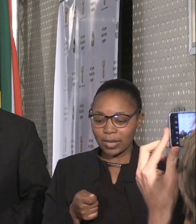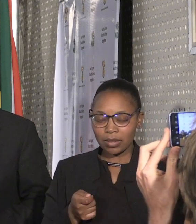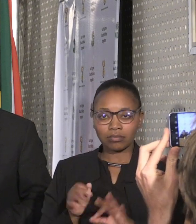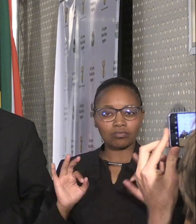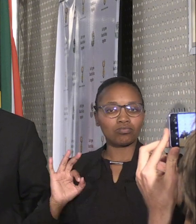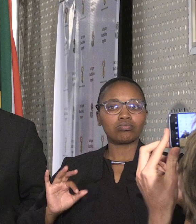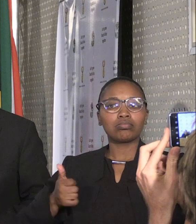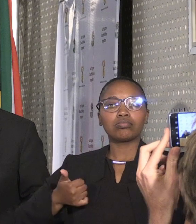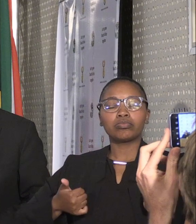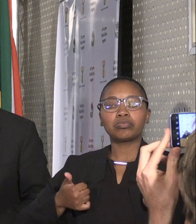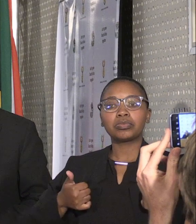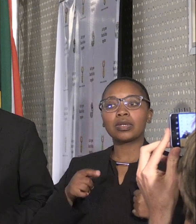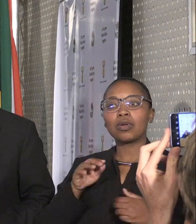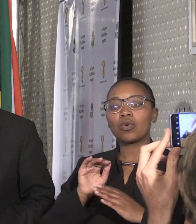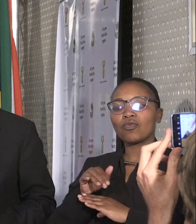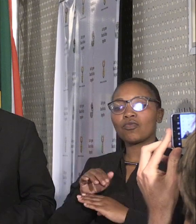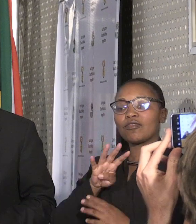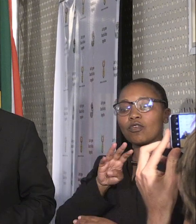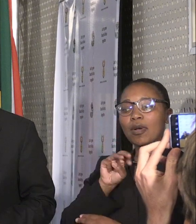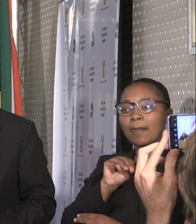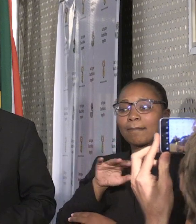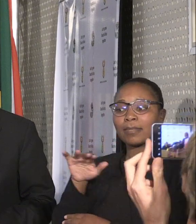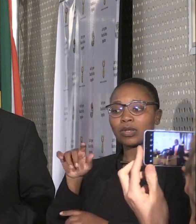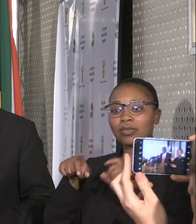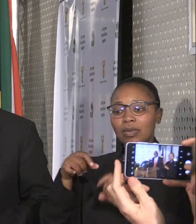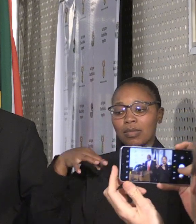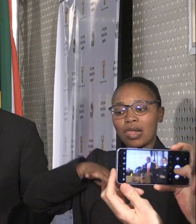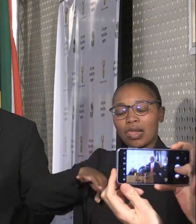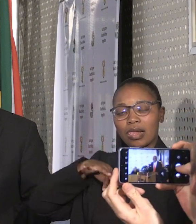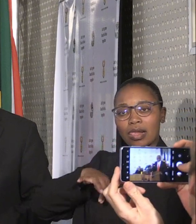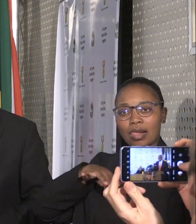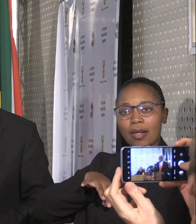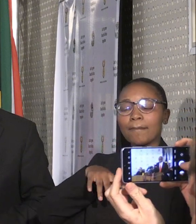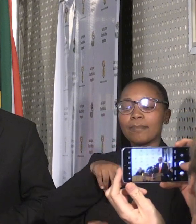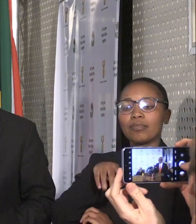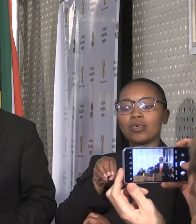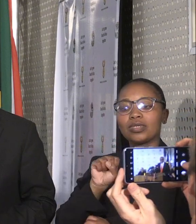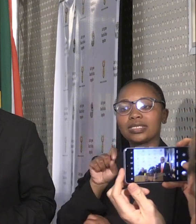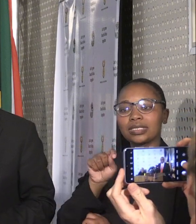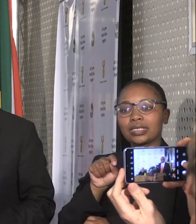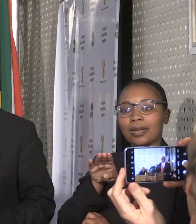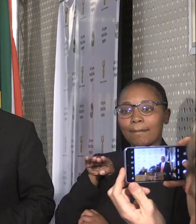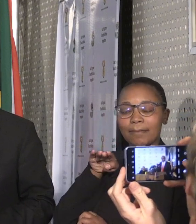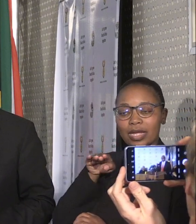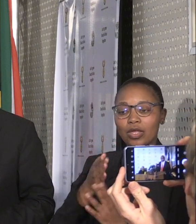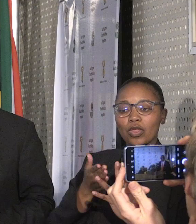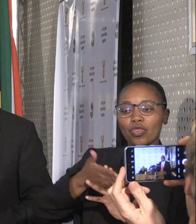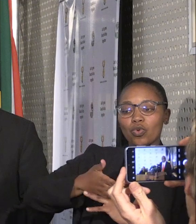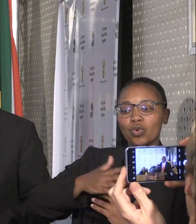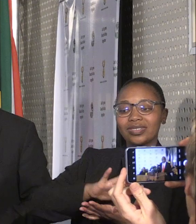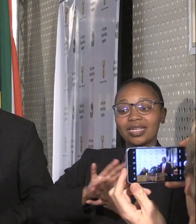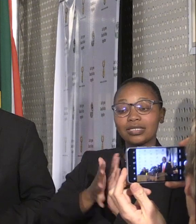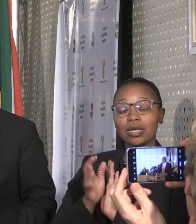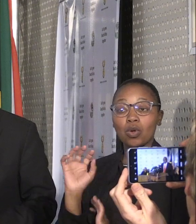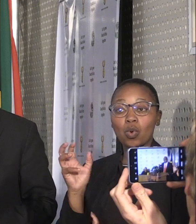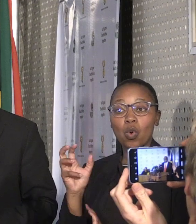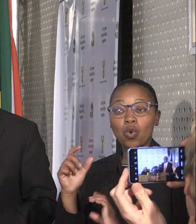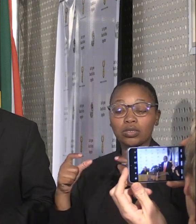their social grants money by Postbank through SASSA Gold Cards on the 7th and 8th September